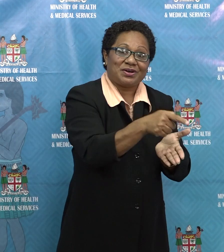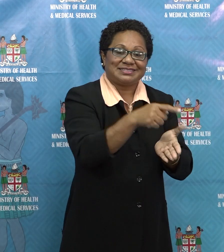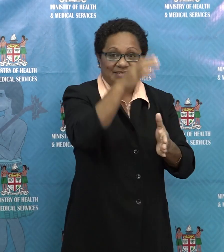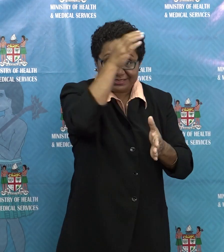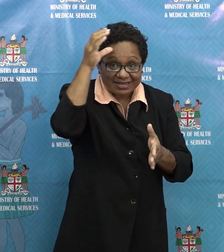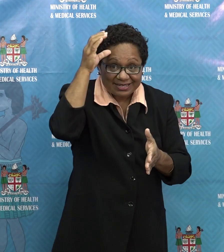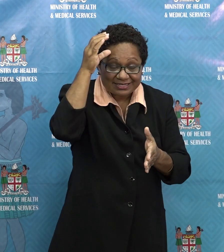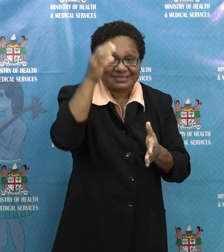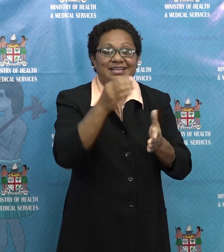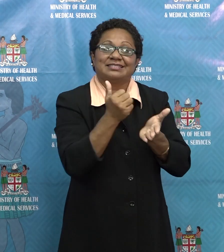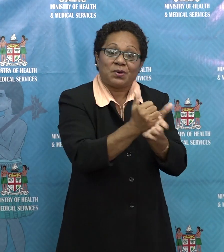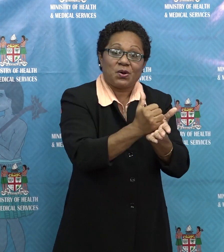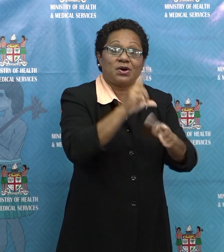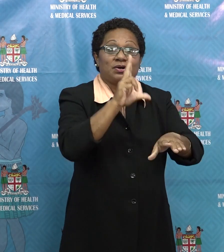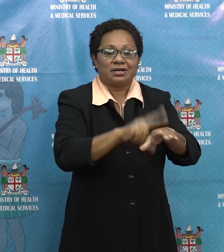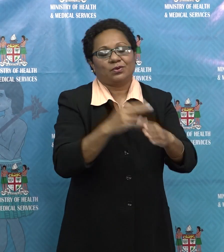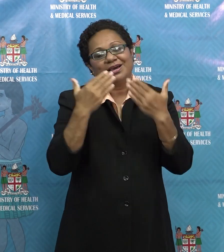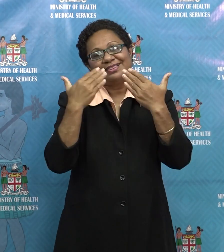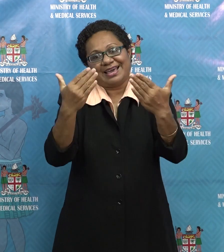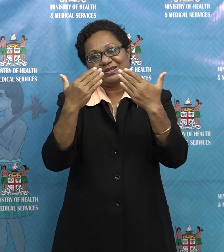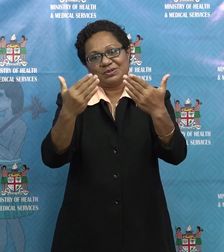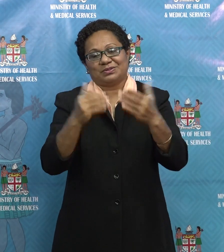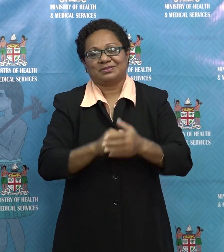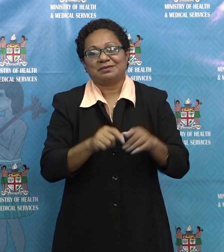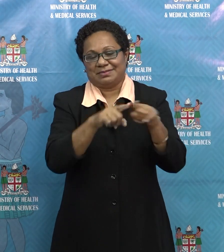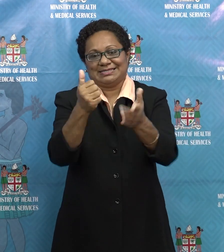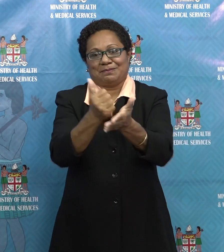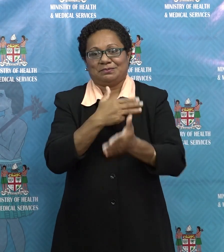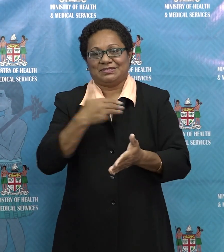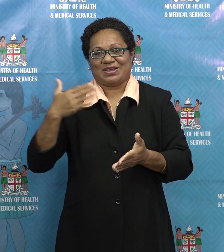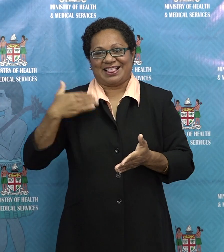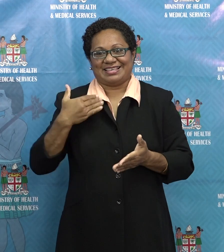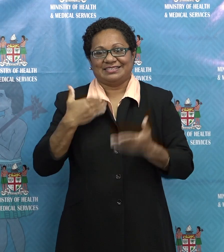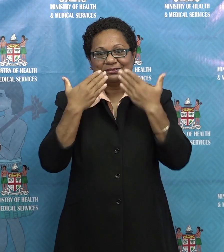grateful for the solidarity that you show with the ministry. Thank you.